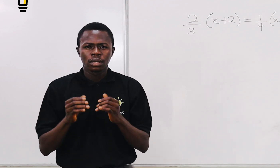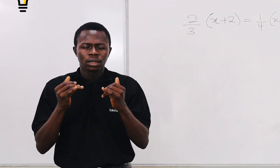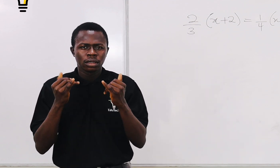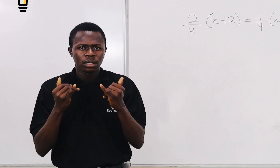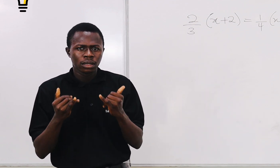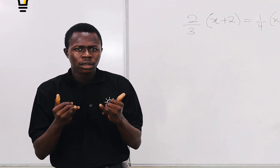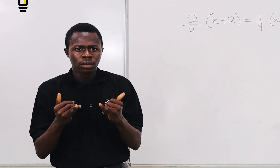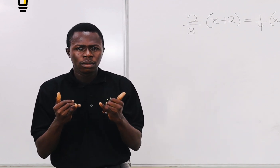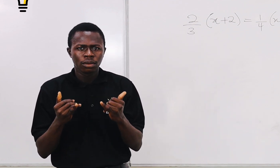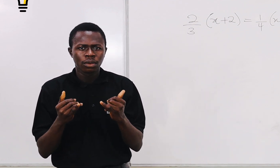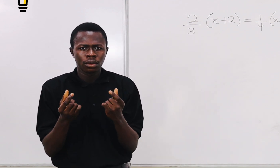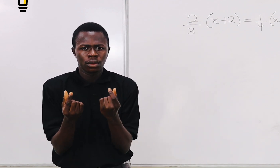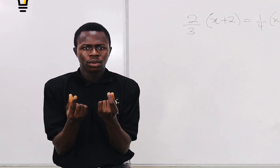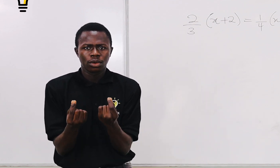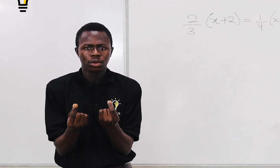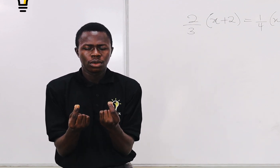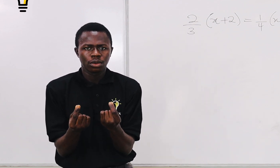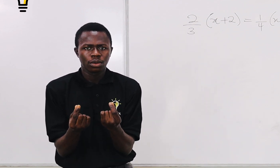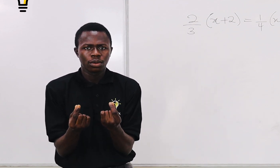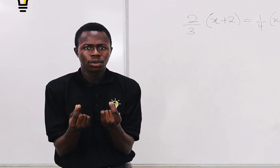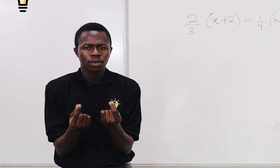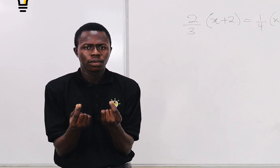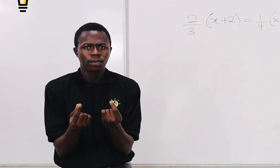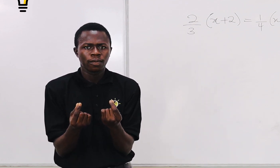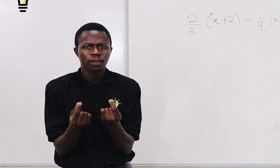Okay, so now what do we do?